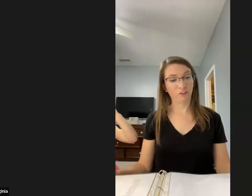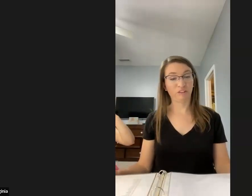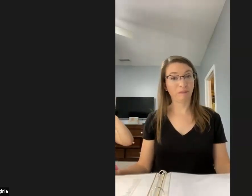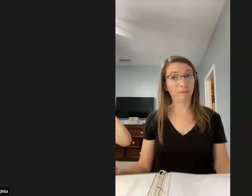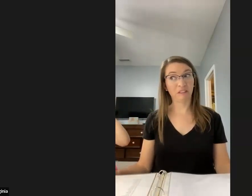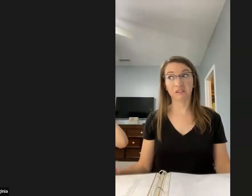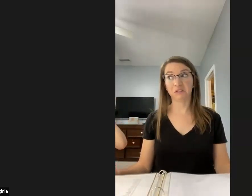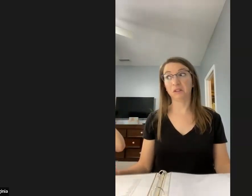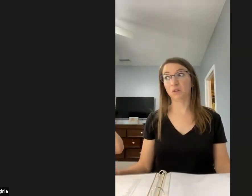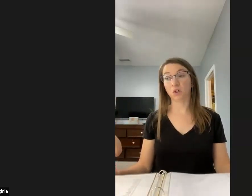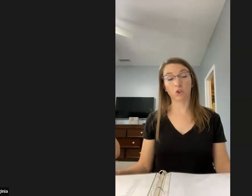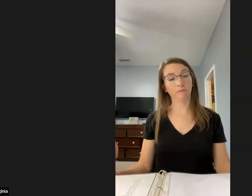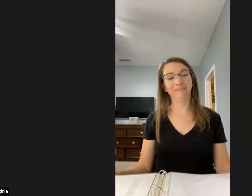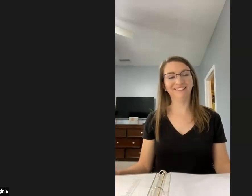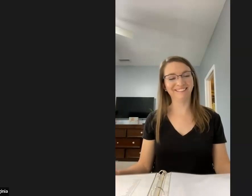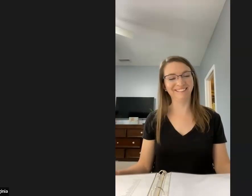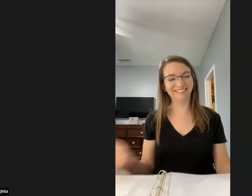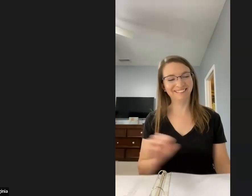should have made my list a lot longer.